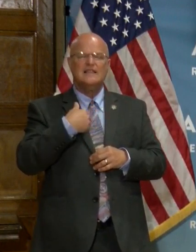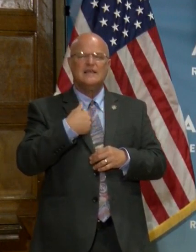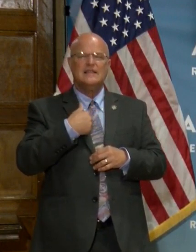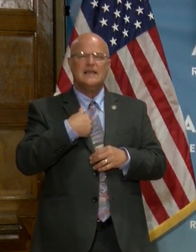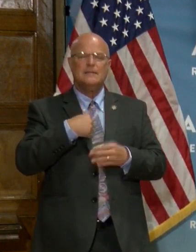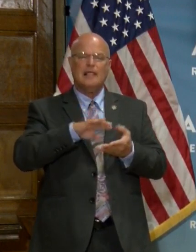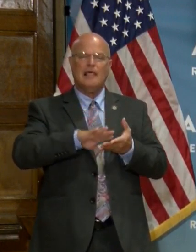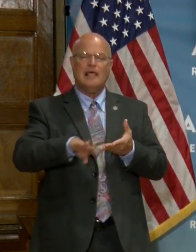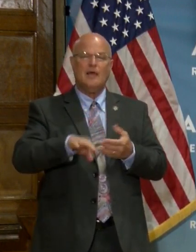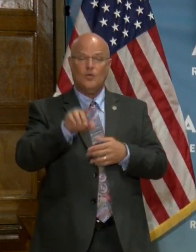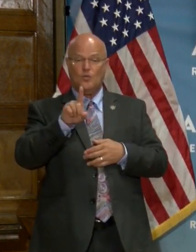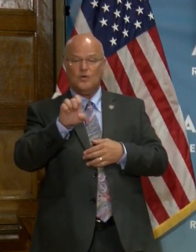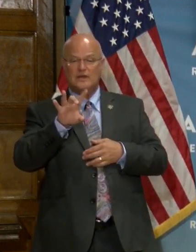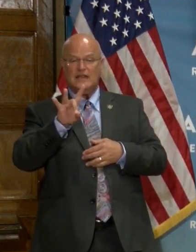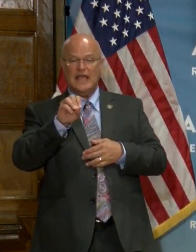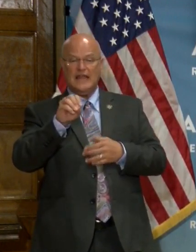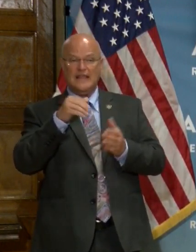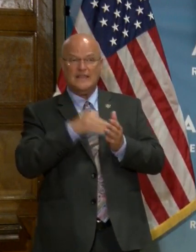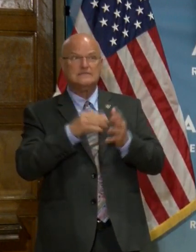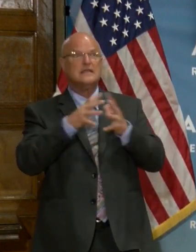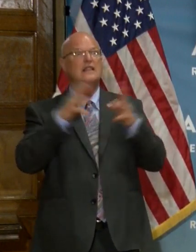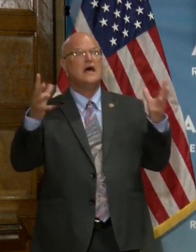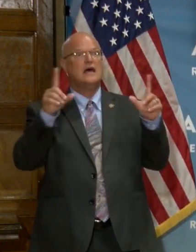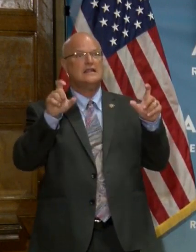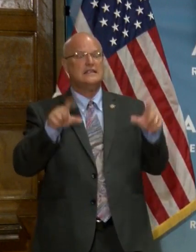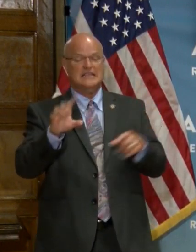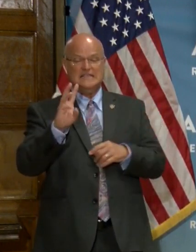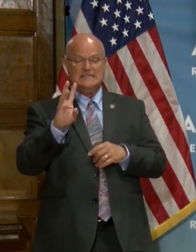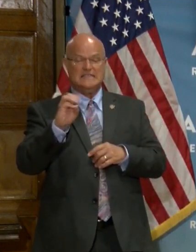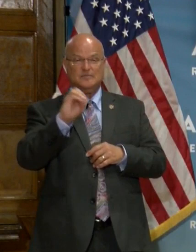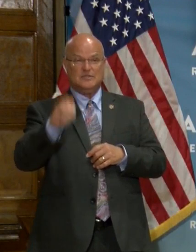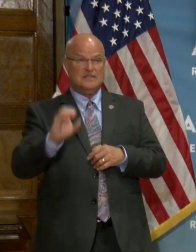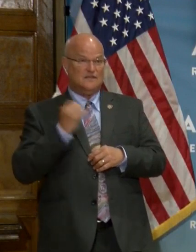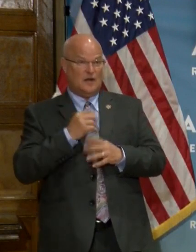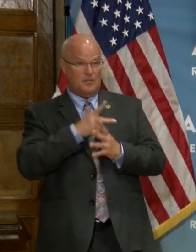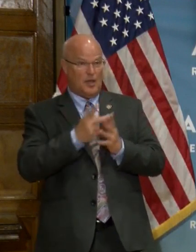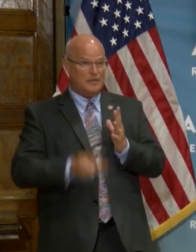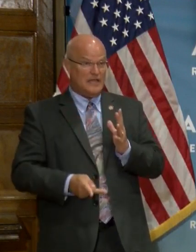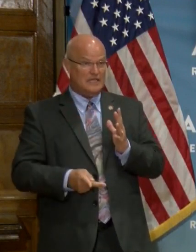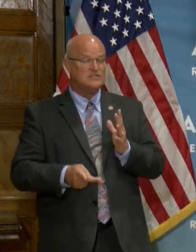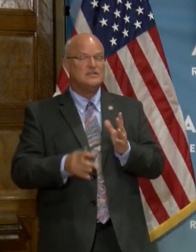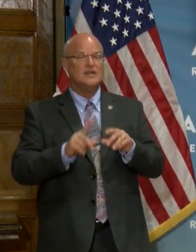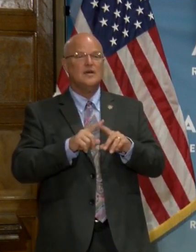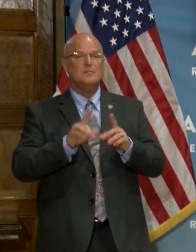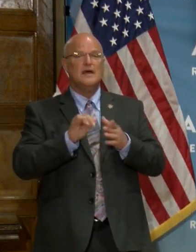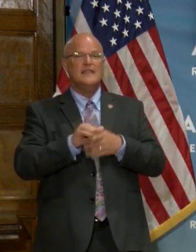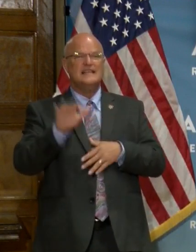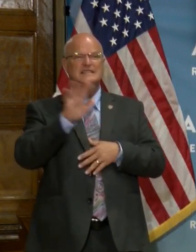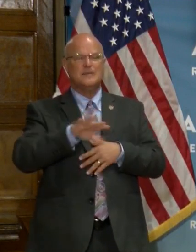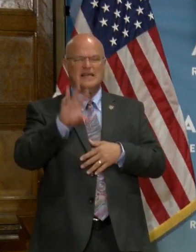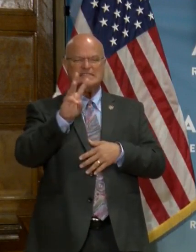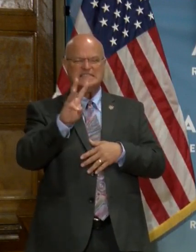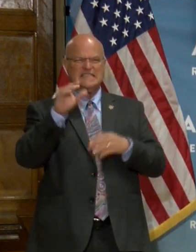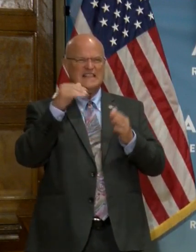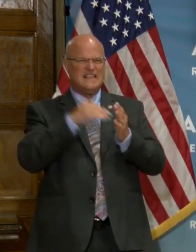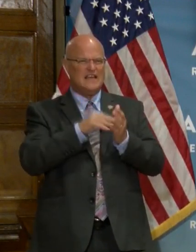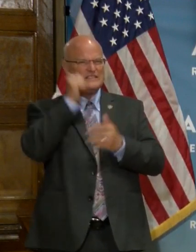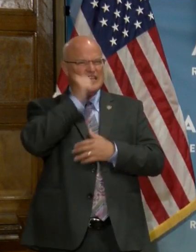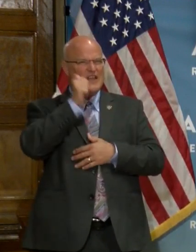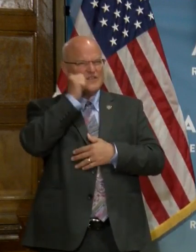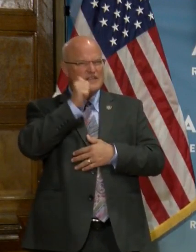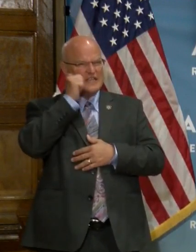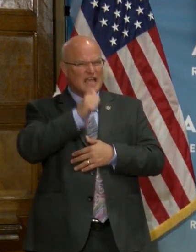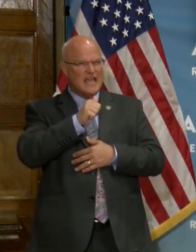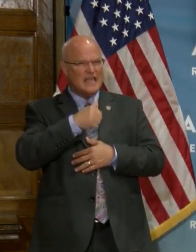of 180,000. That's a lot of tests. It's 6% of our population. That's only about 6,000 a day, and then since we